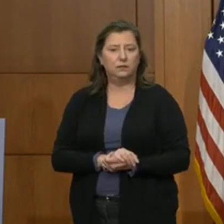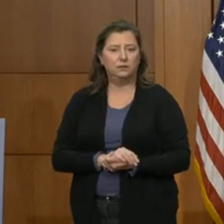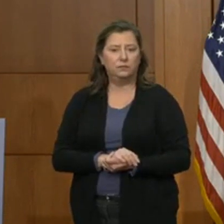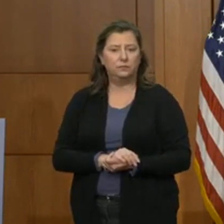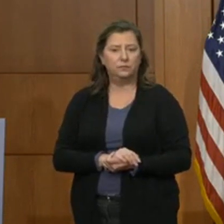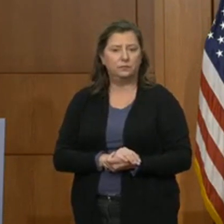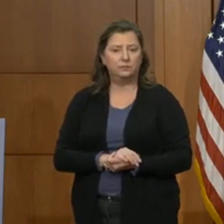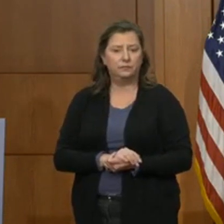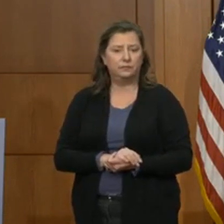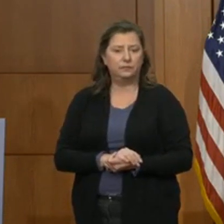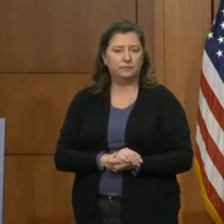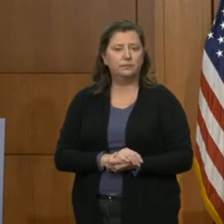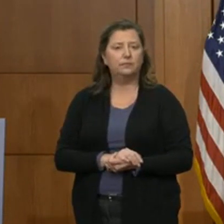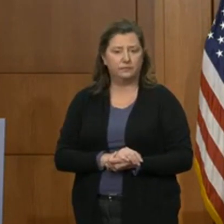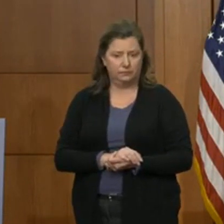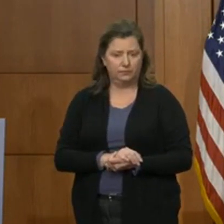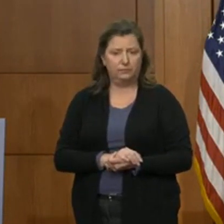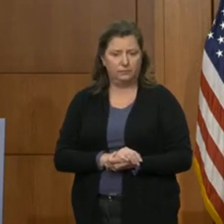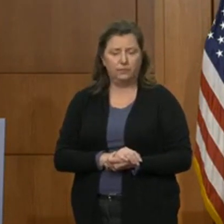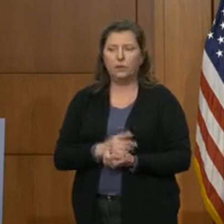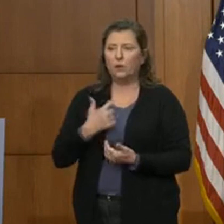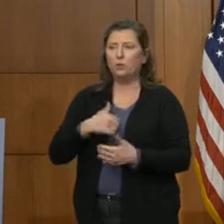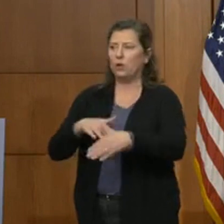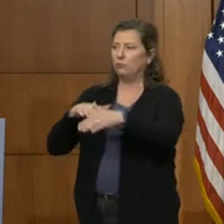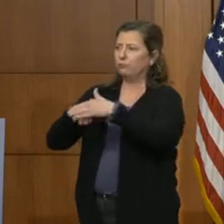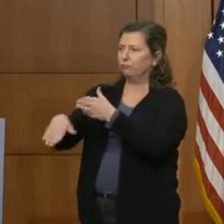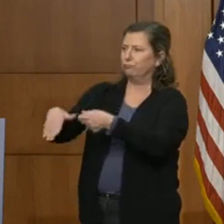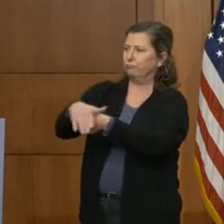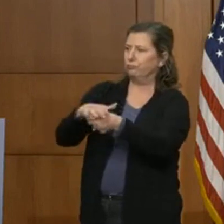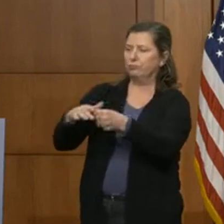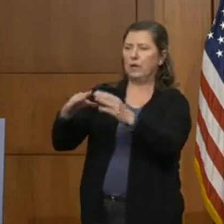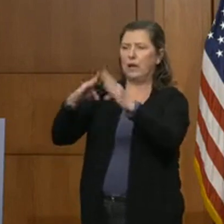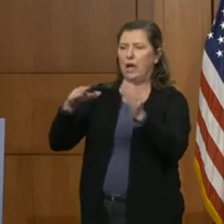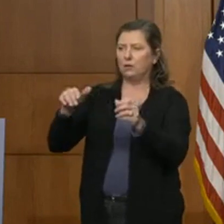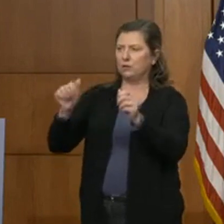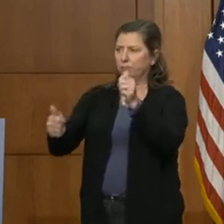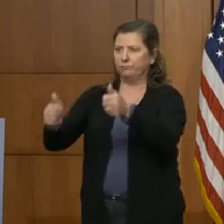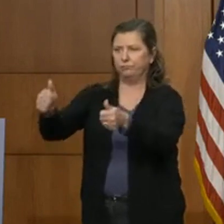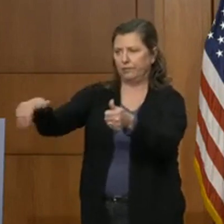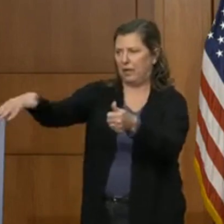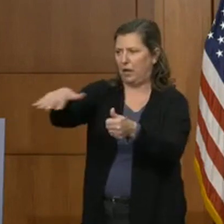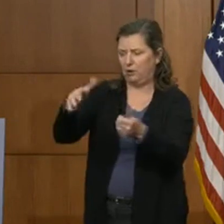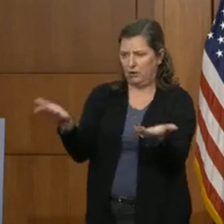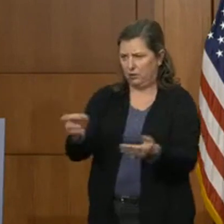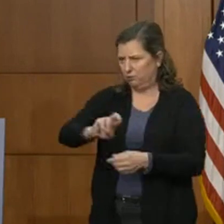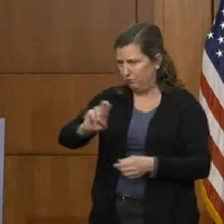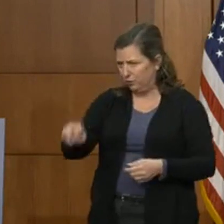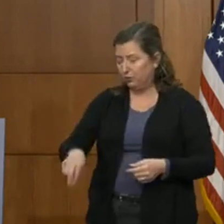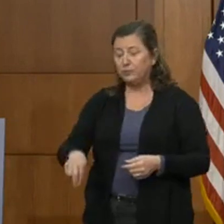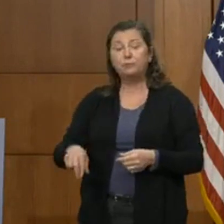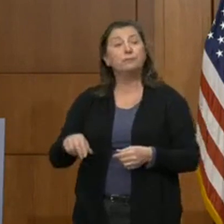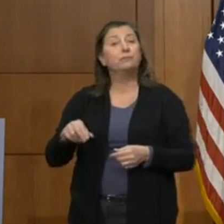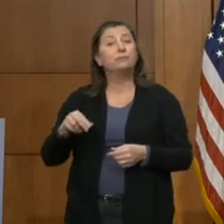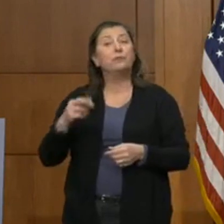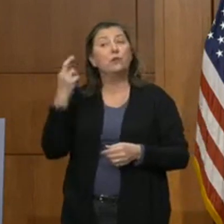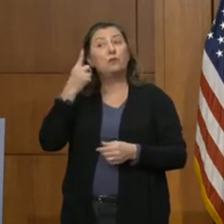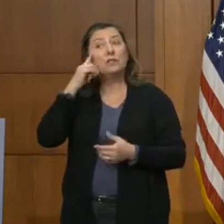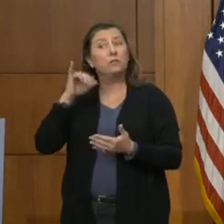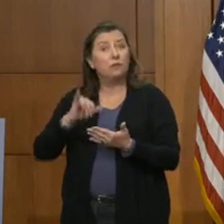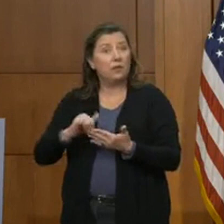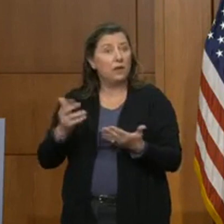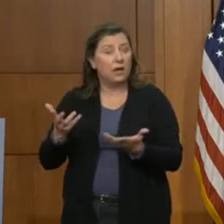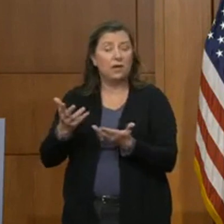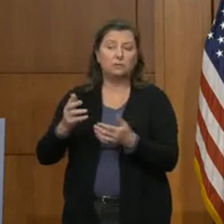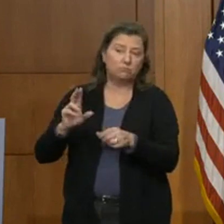a housing development here in Richmond. The purpose of doing that and